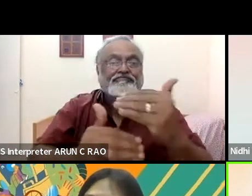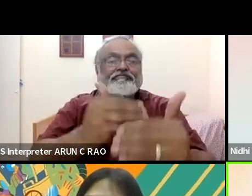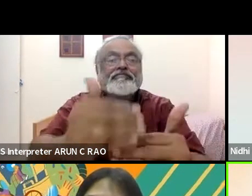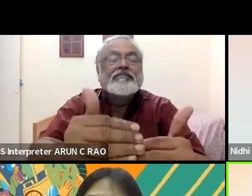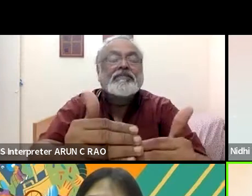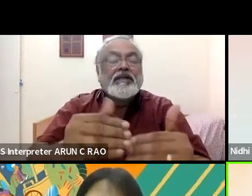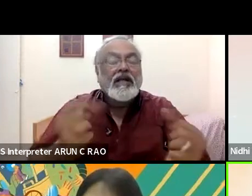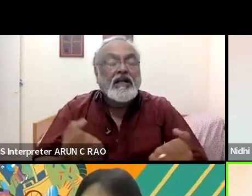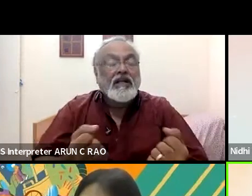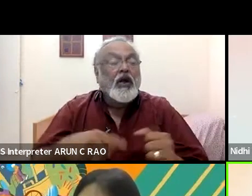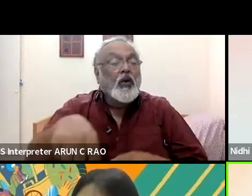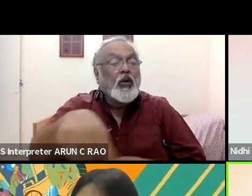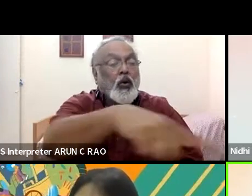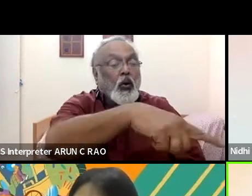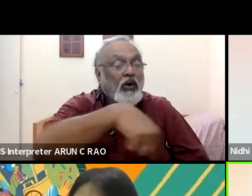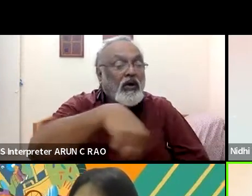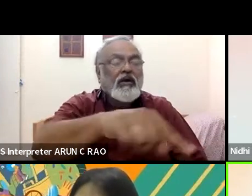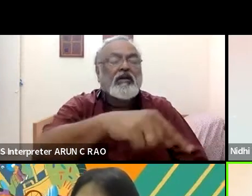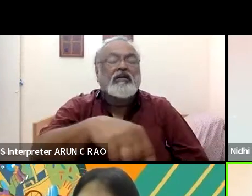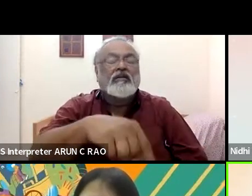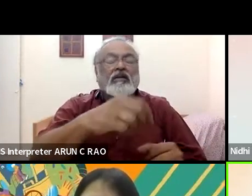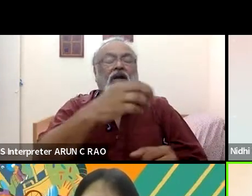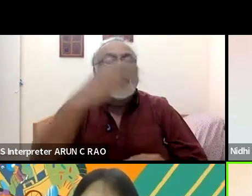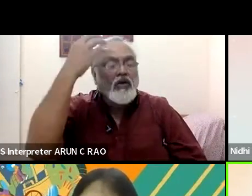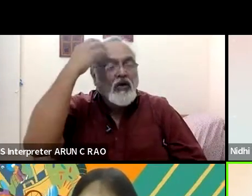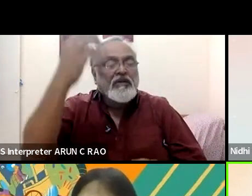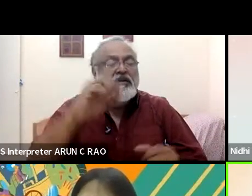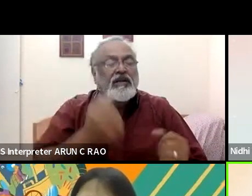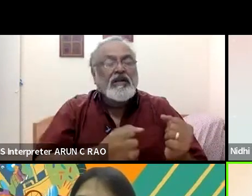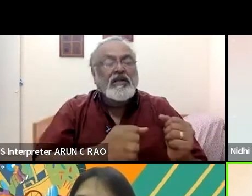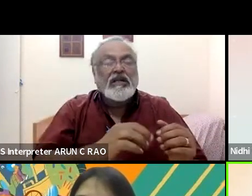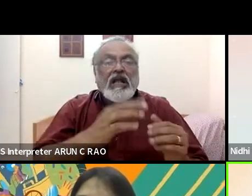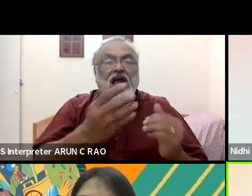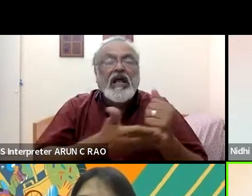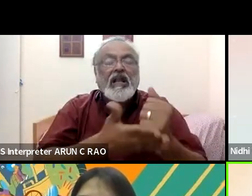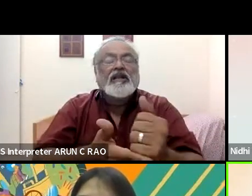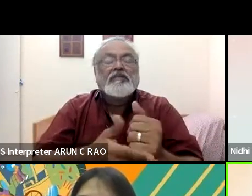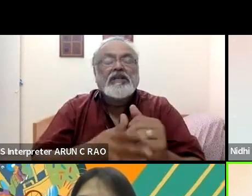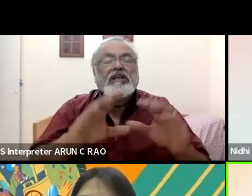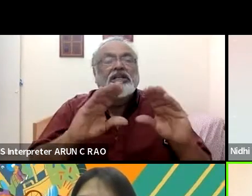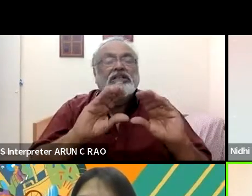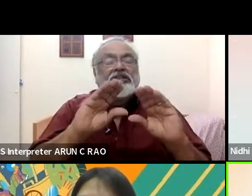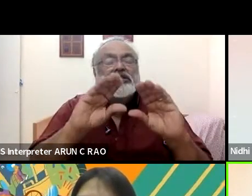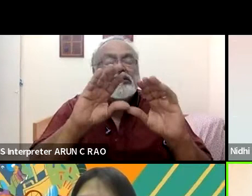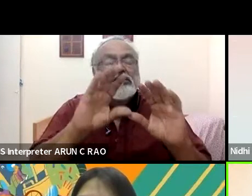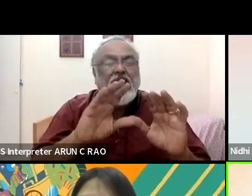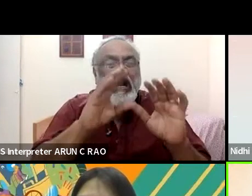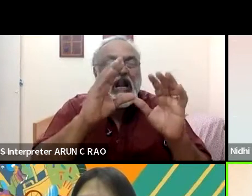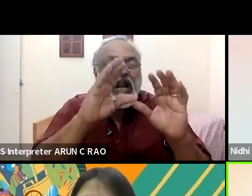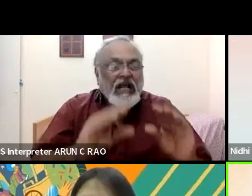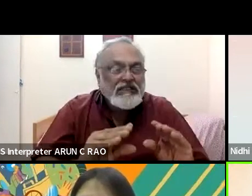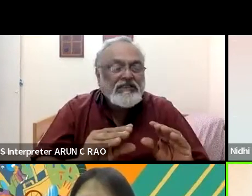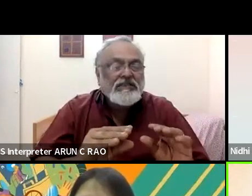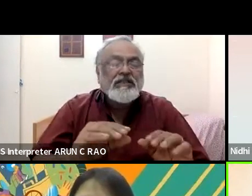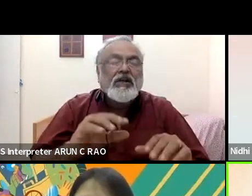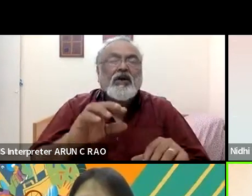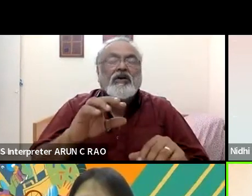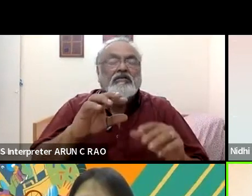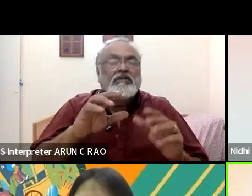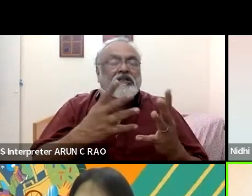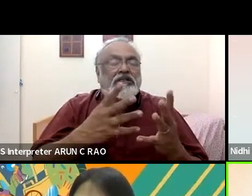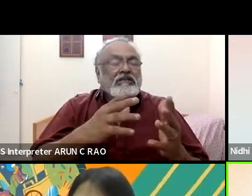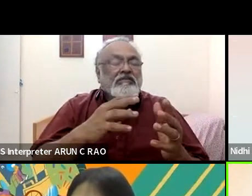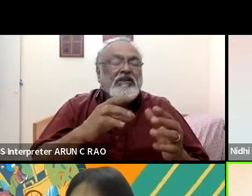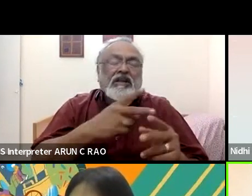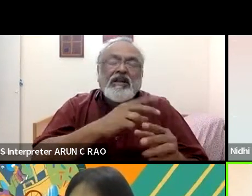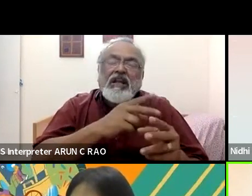could, subsidize in some sense, provide additional floor space index, or that